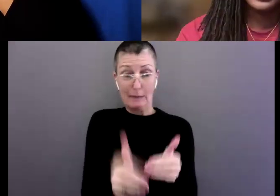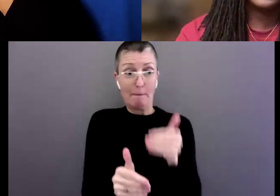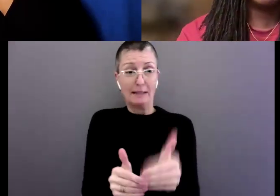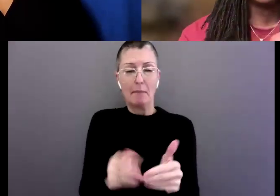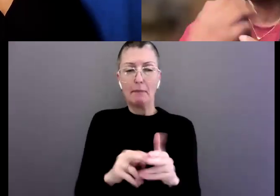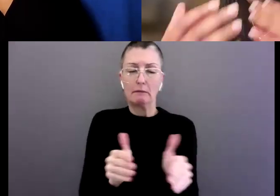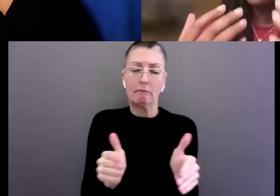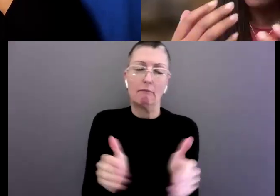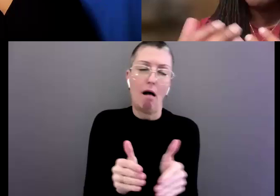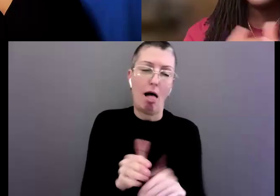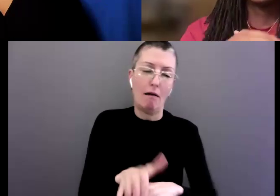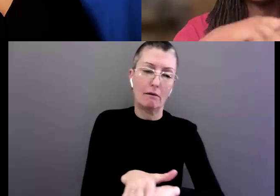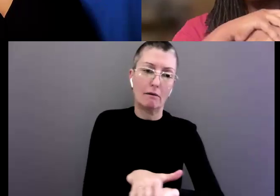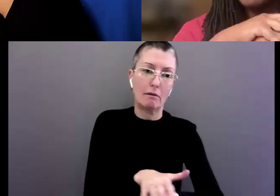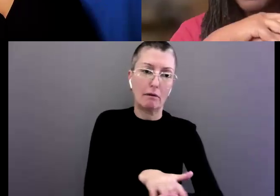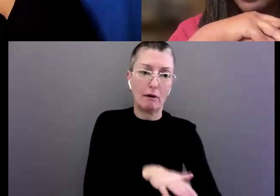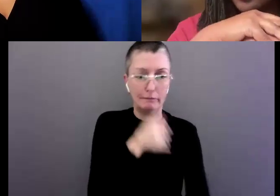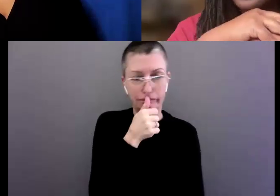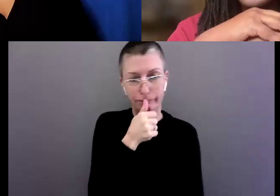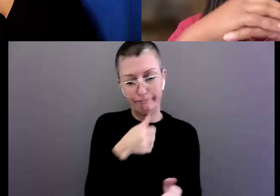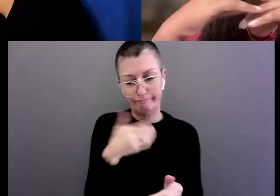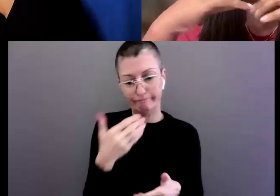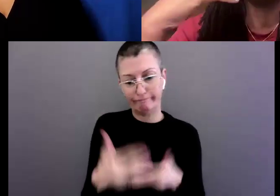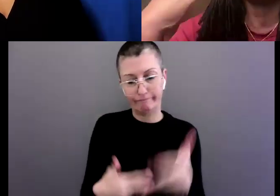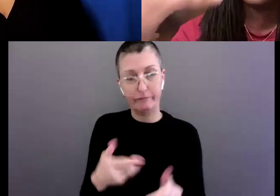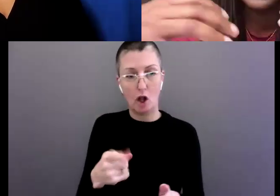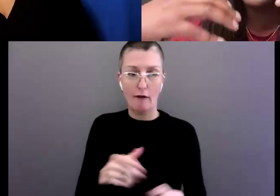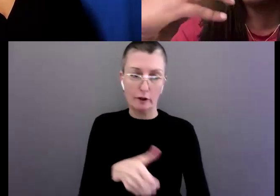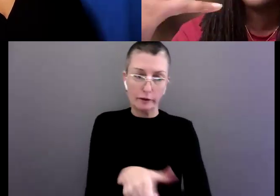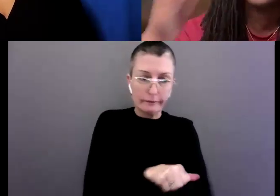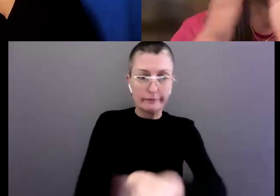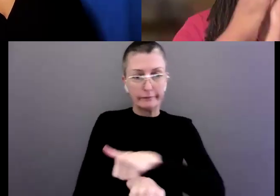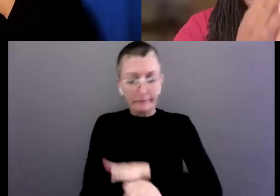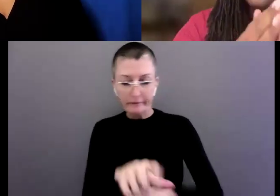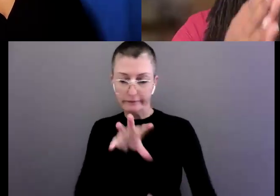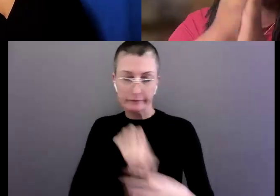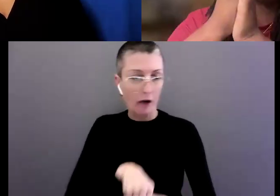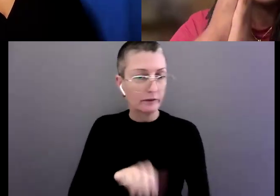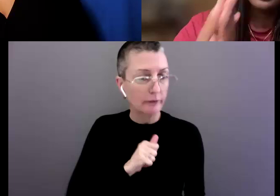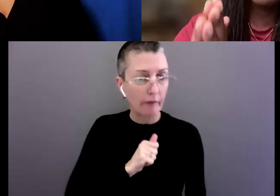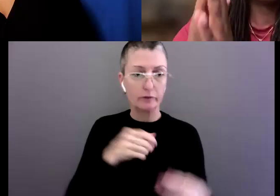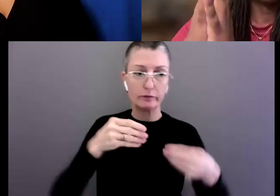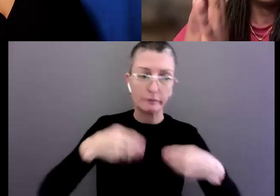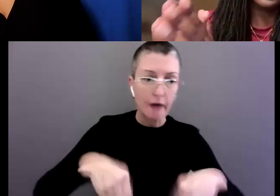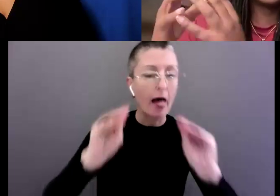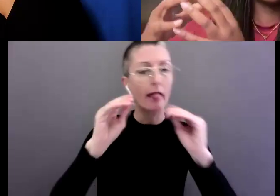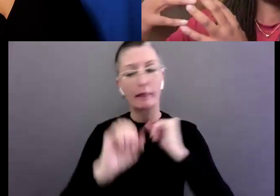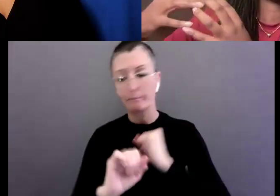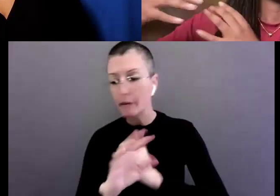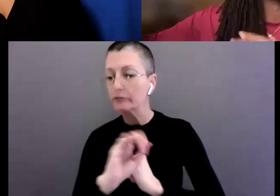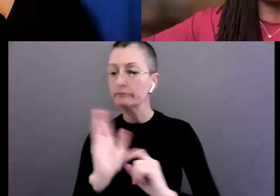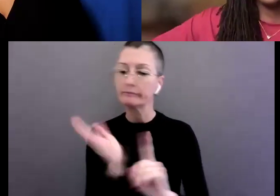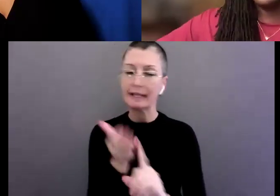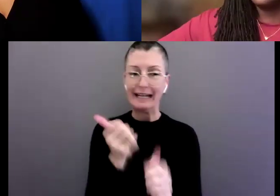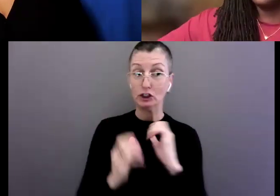small, it's personal, meaning you may be the one that has to do the selling and the pitching to each customer until it's